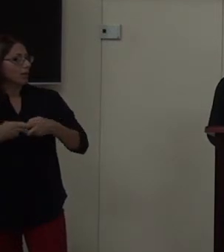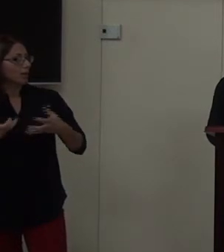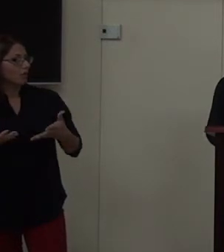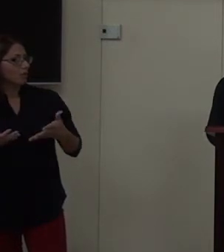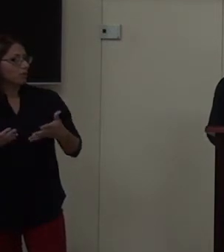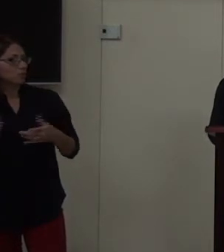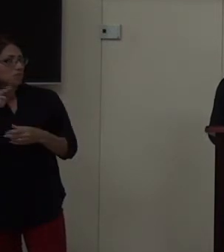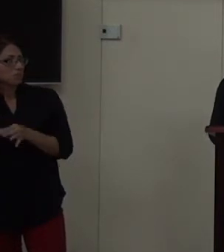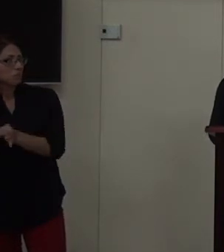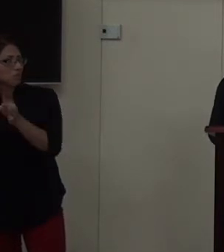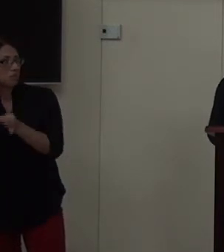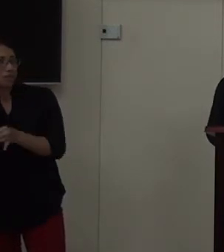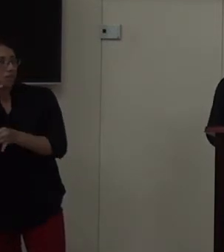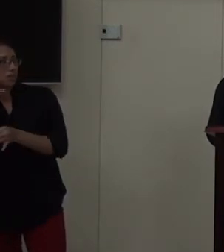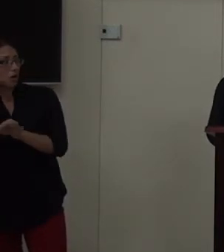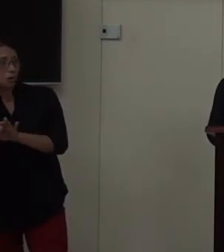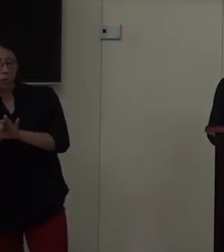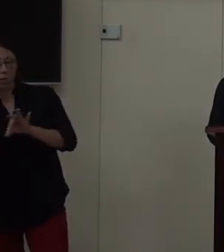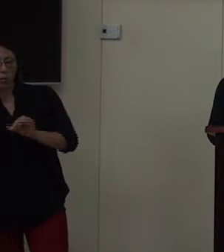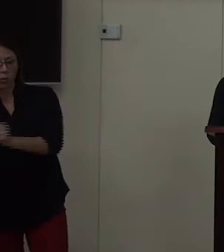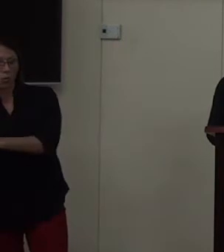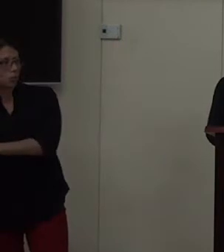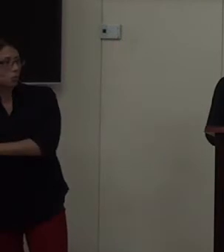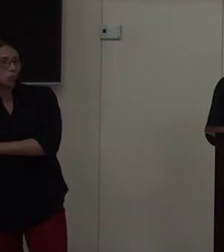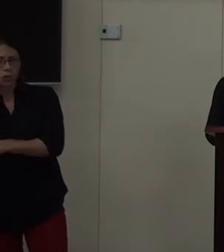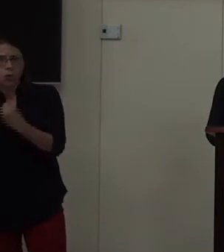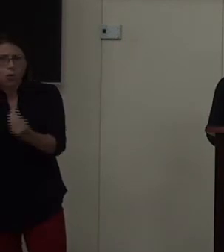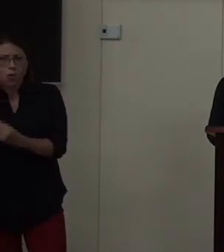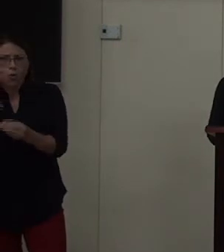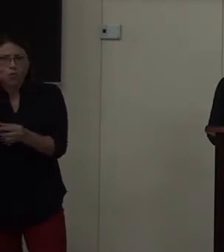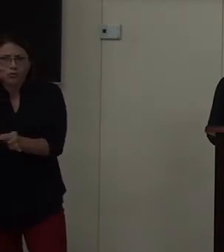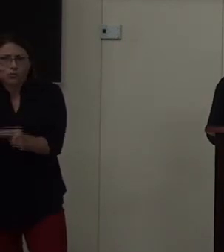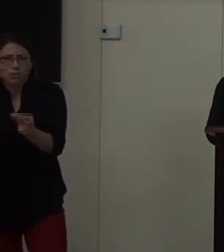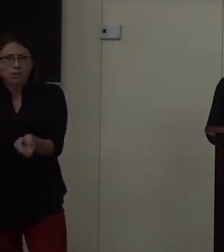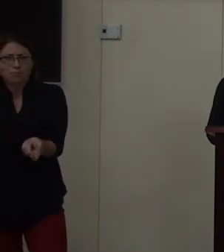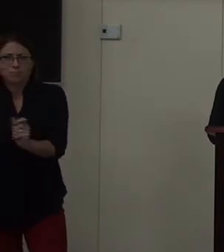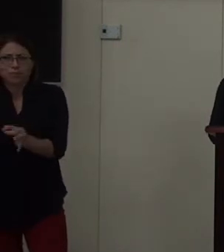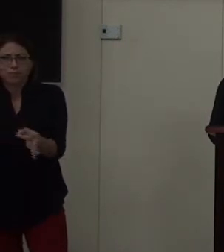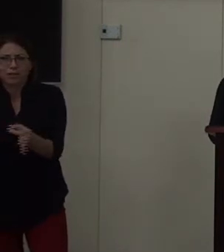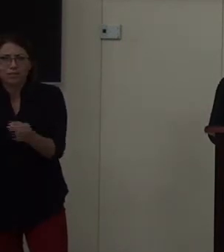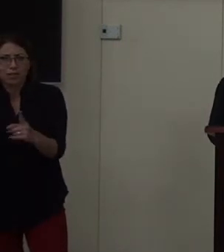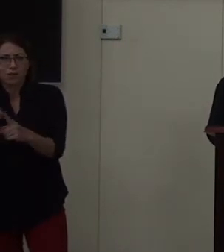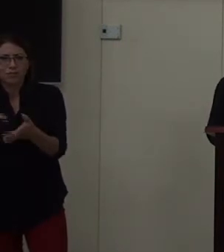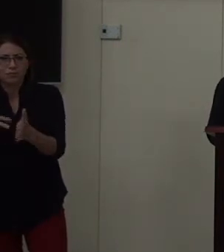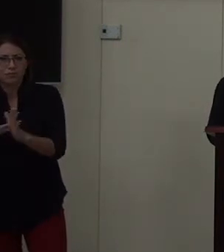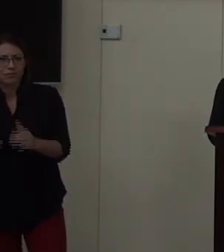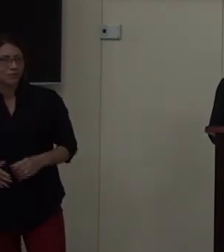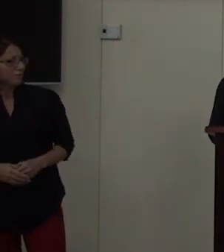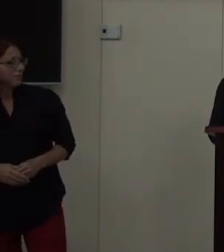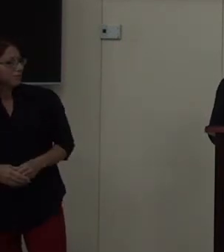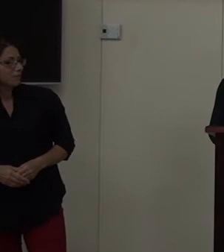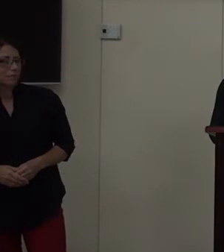common word and you expand the use. We have also other good examples for indigenous languages like Navajo,